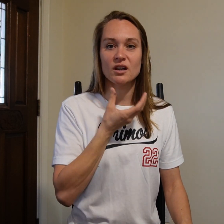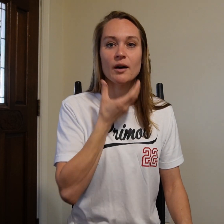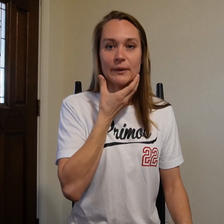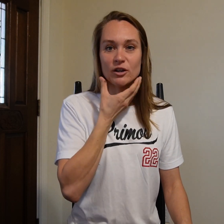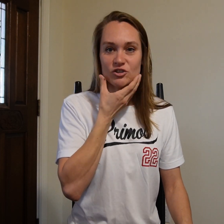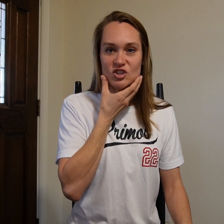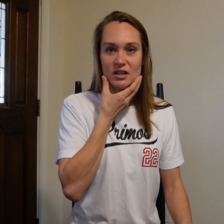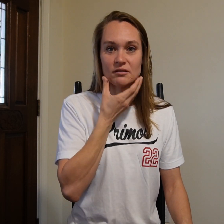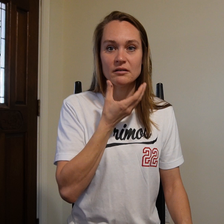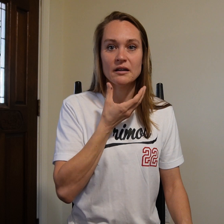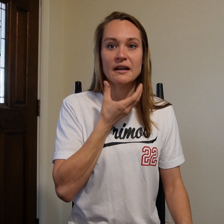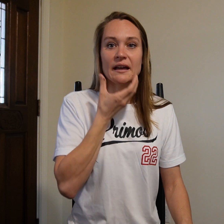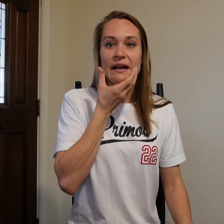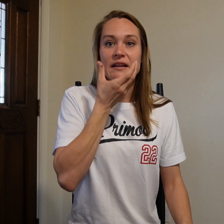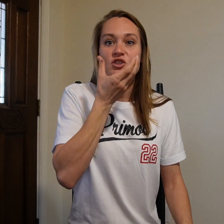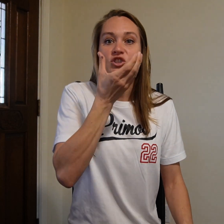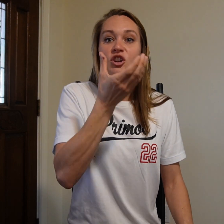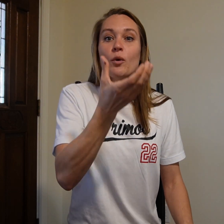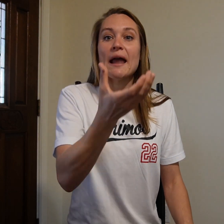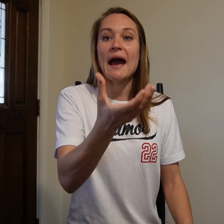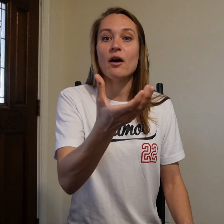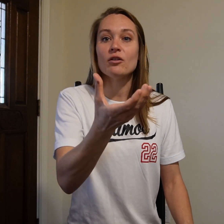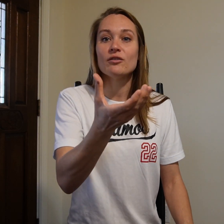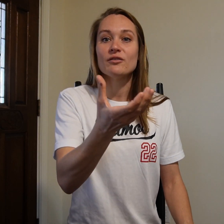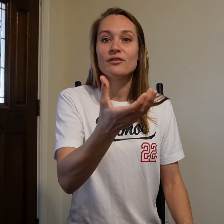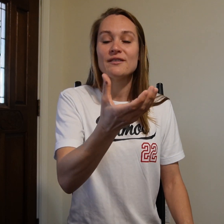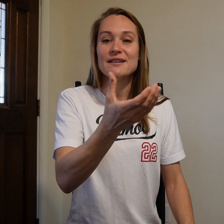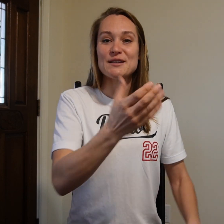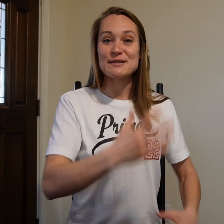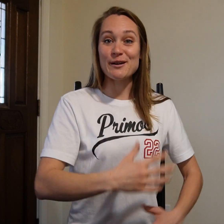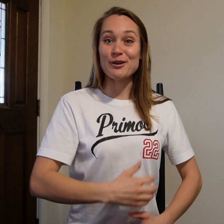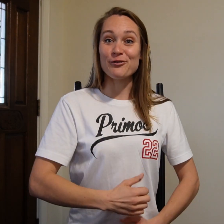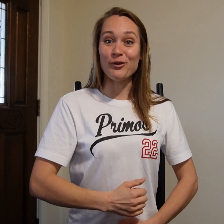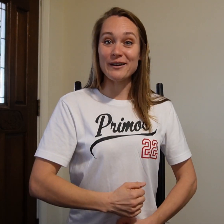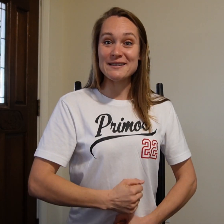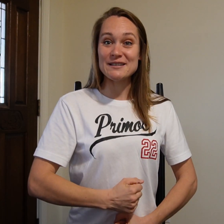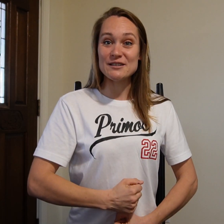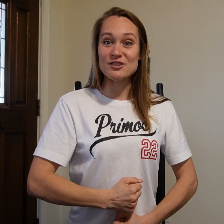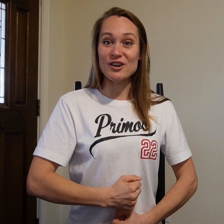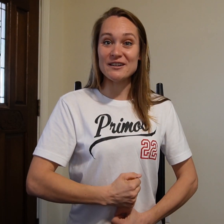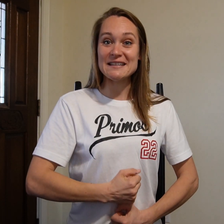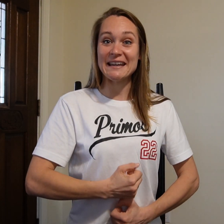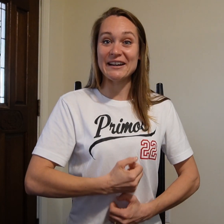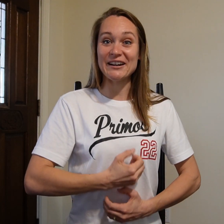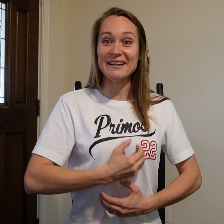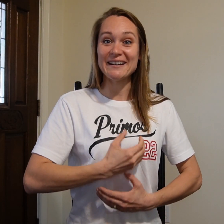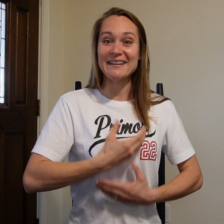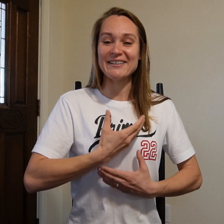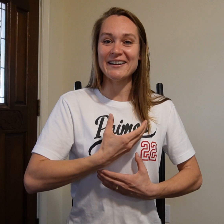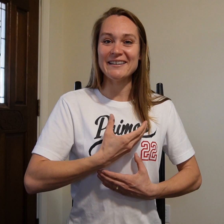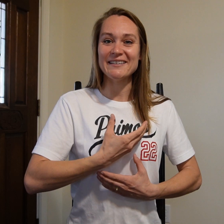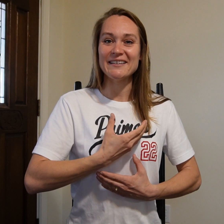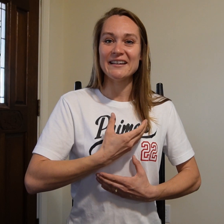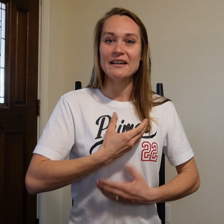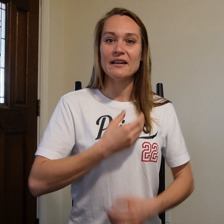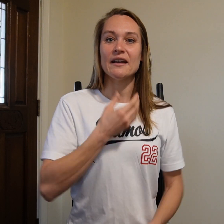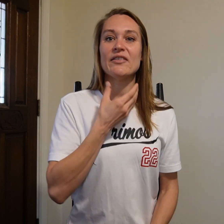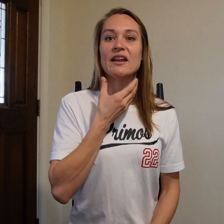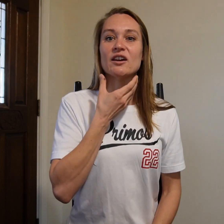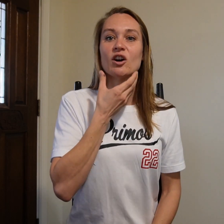cupping your chin, and it's just going out. So your voice starts here, right? And then it